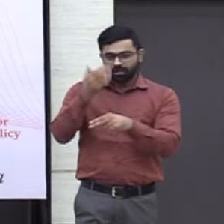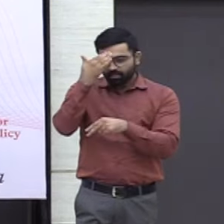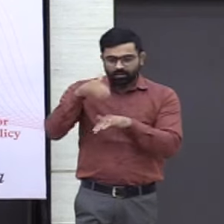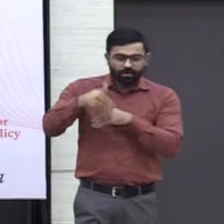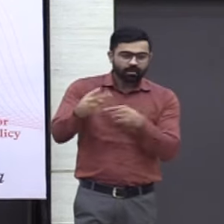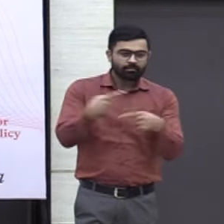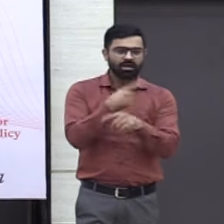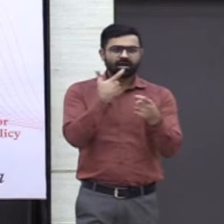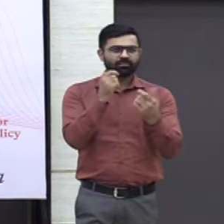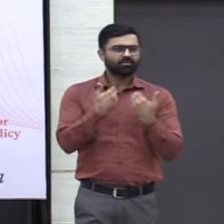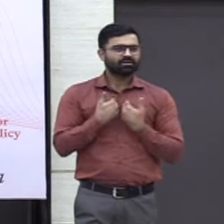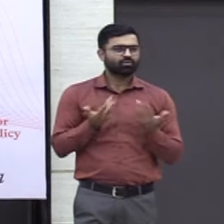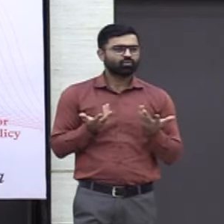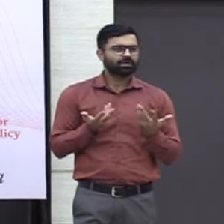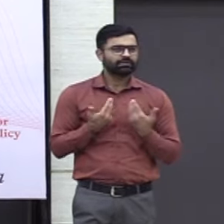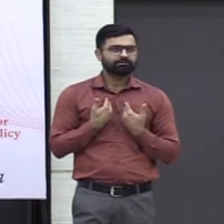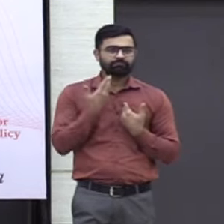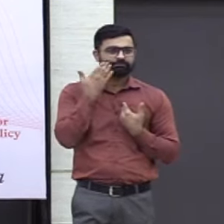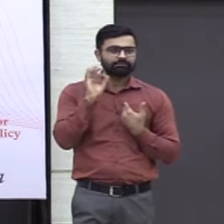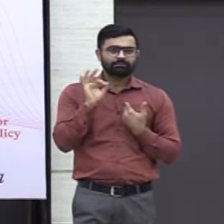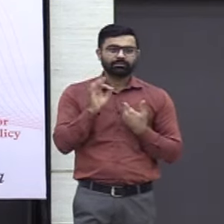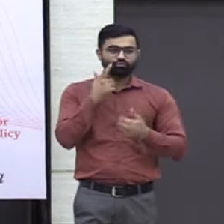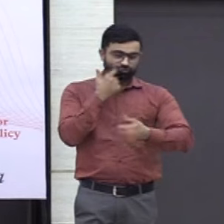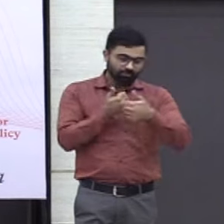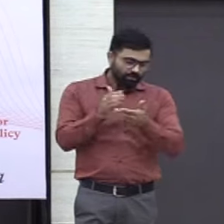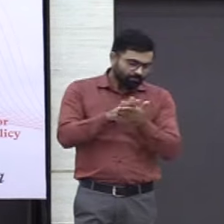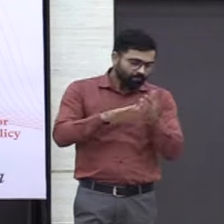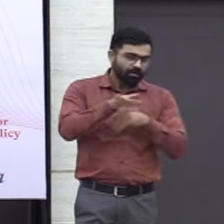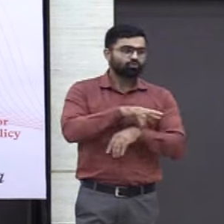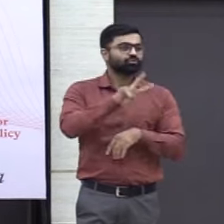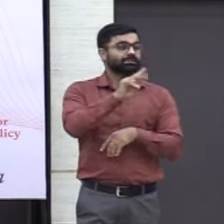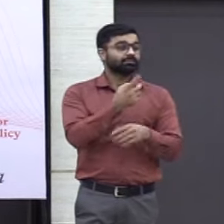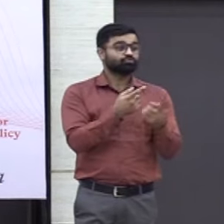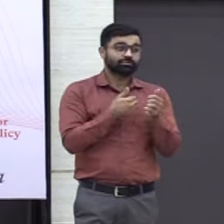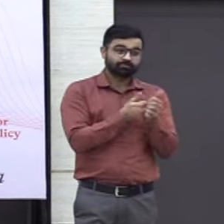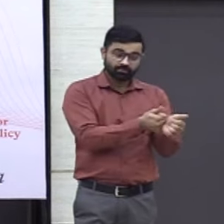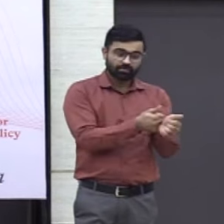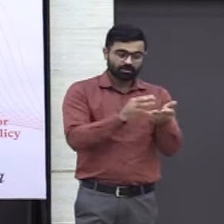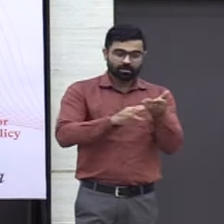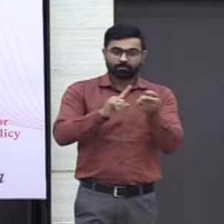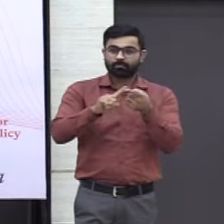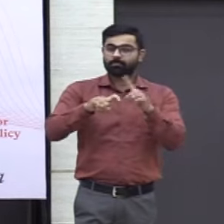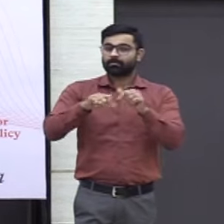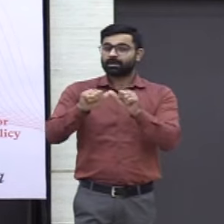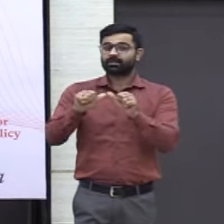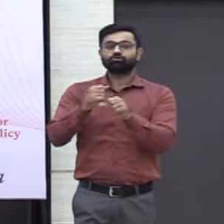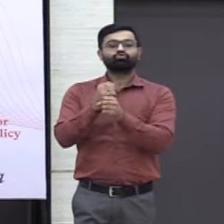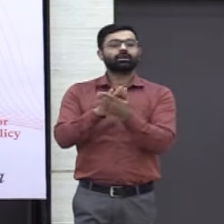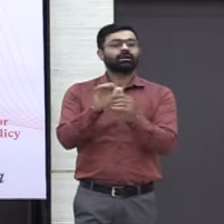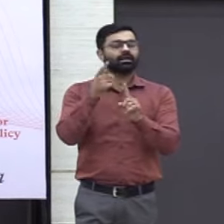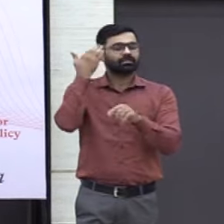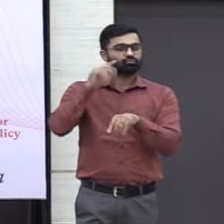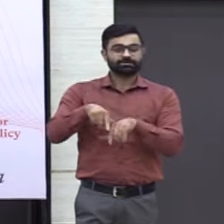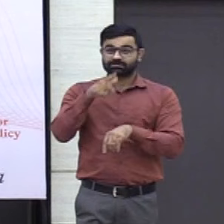what is against me. So test it on the basis of 21, and Manika Gandhi has said so, and it stood the test of